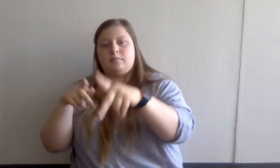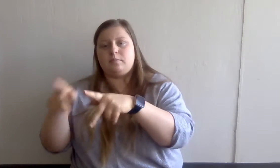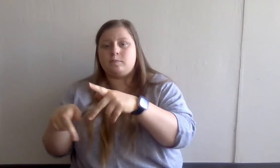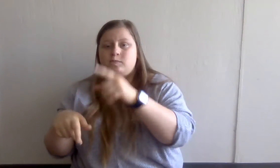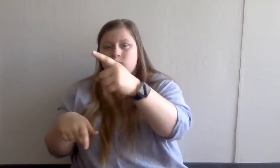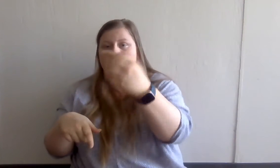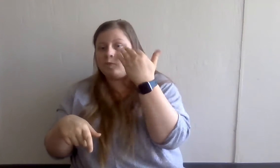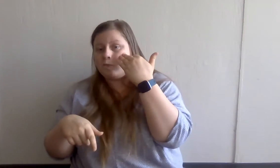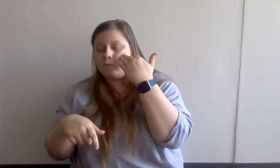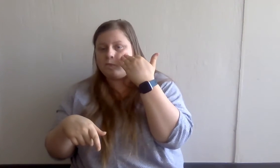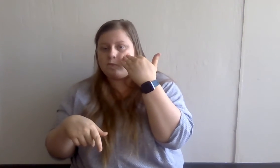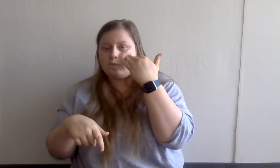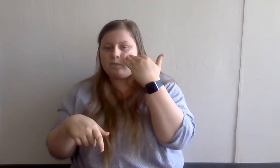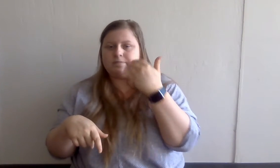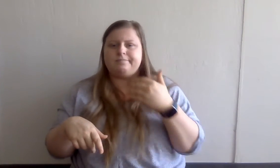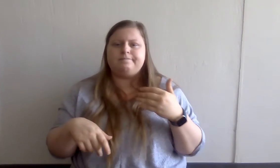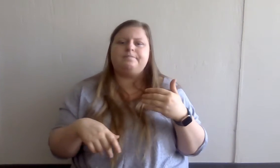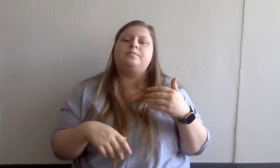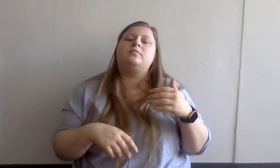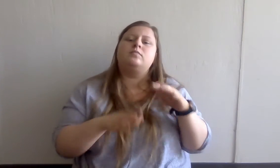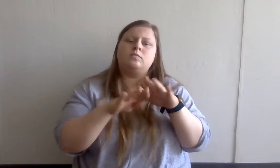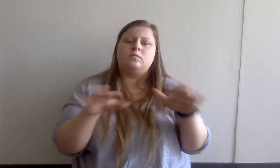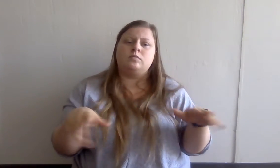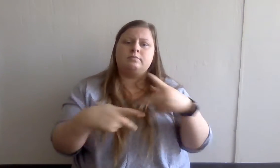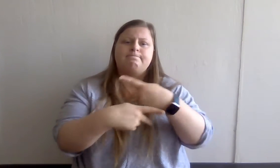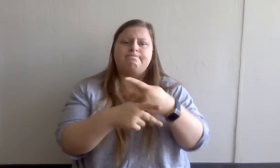the name of people they are familiar with.